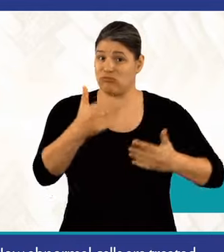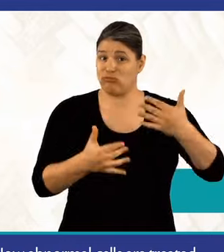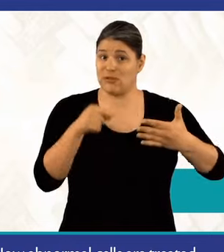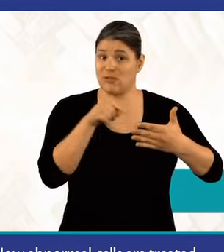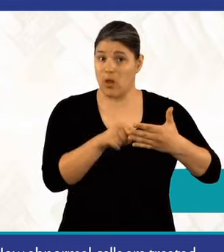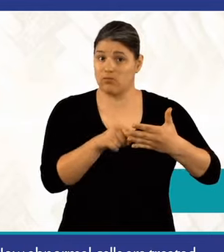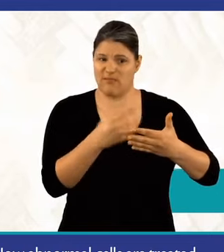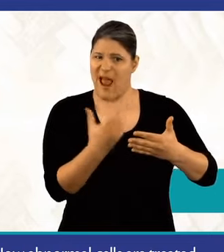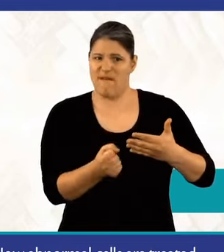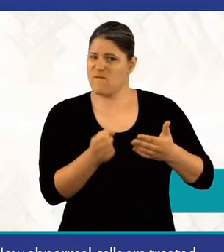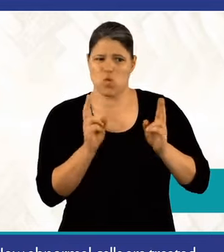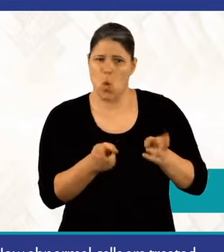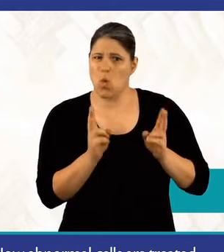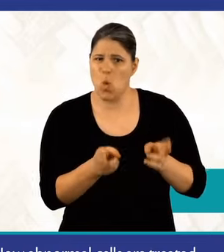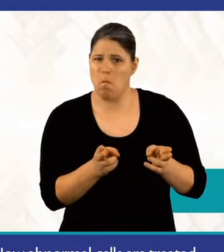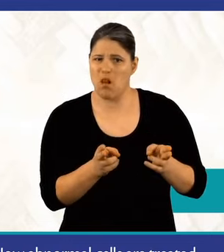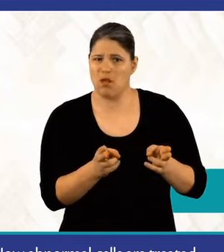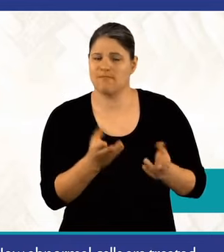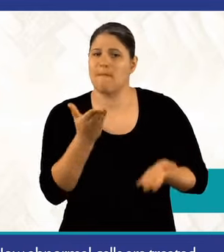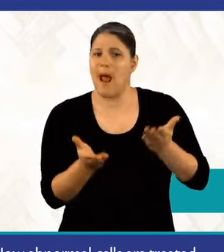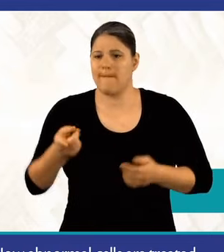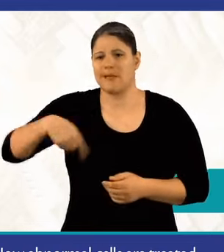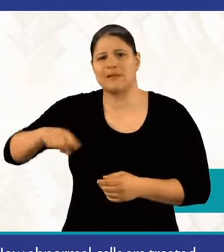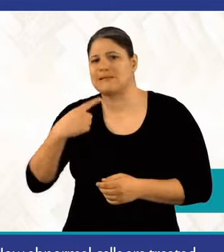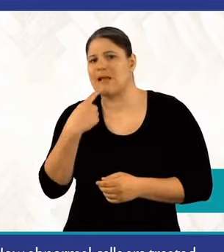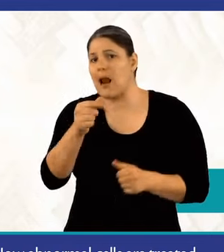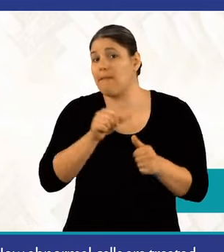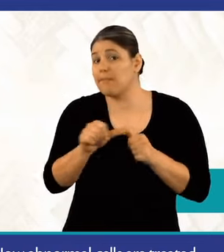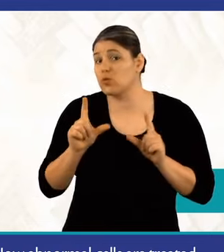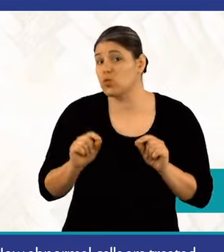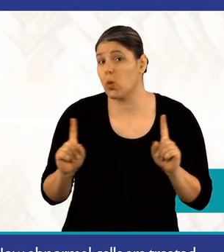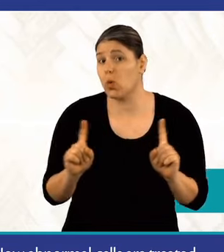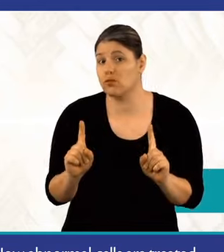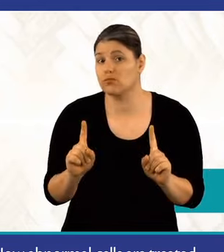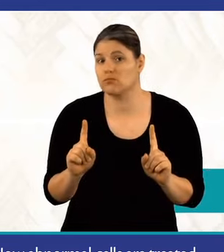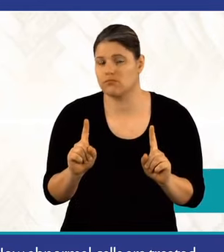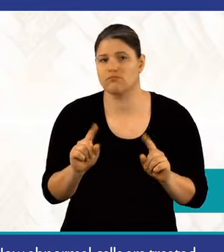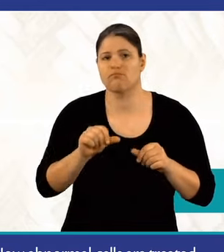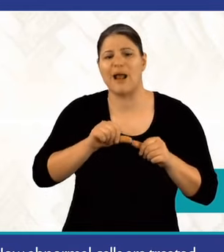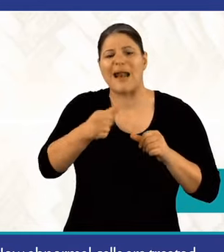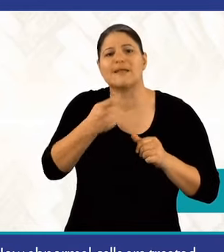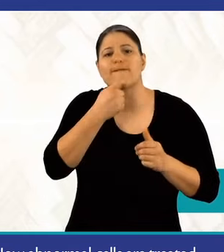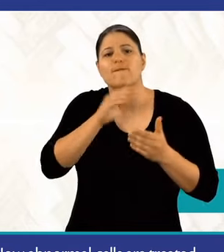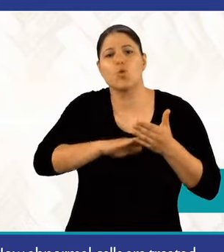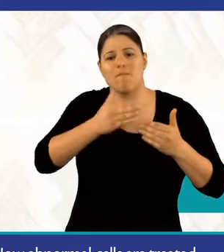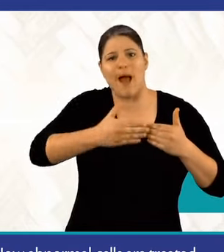If you have an abnormal smear result, you may be advised to have a repeat smear test within the next few months and, if